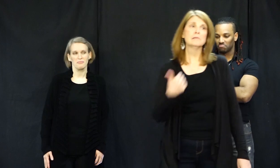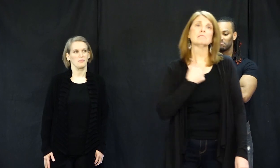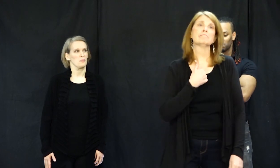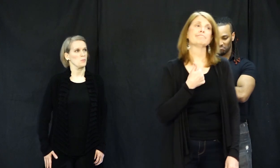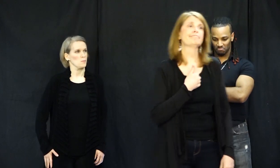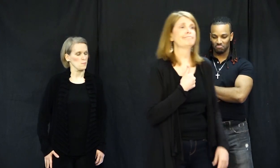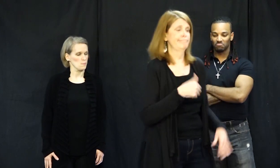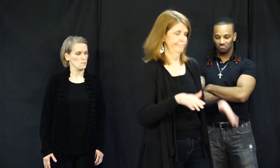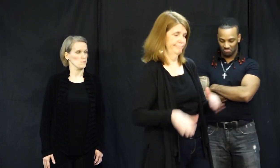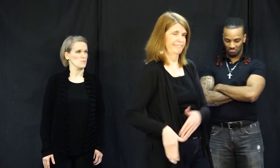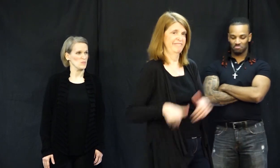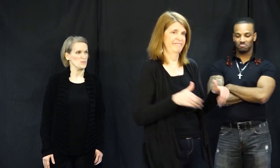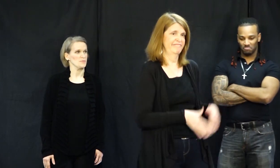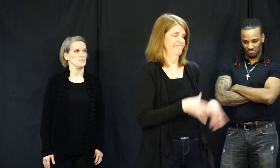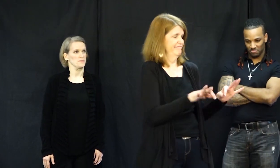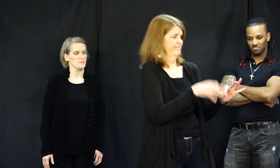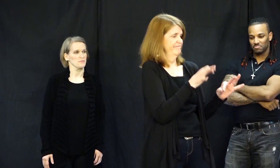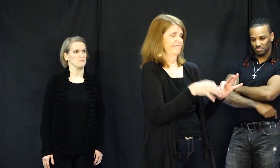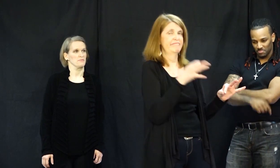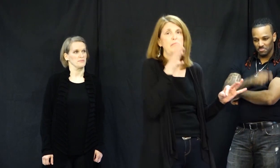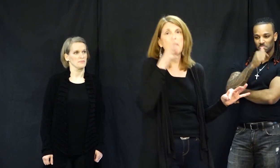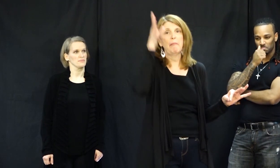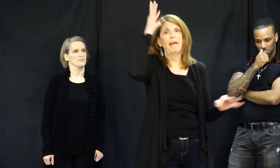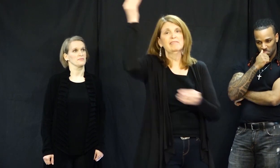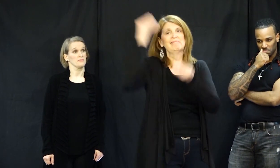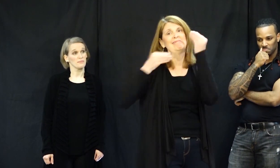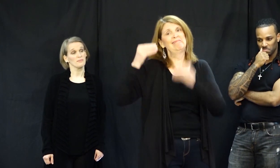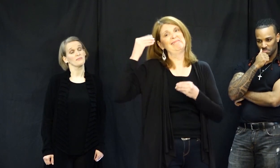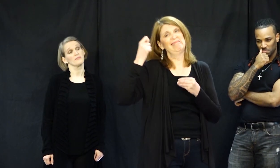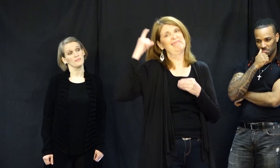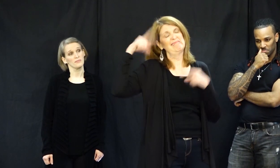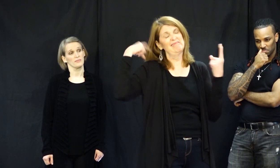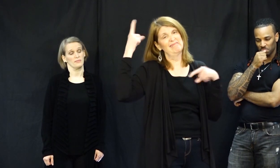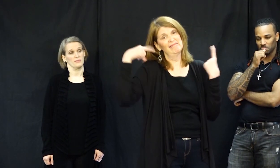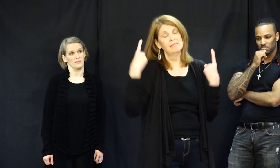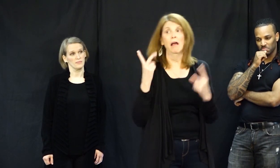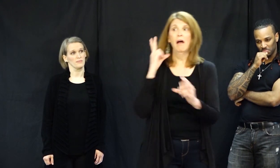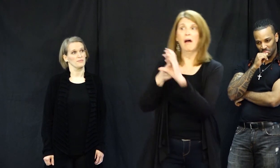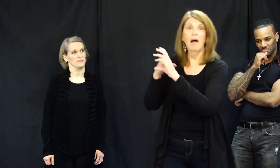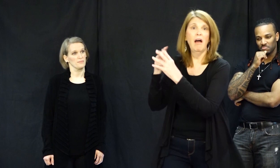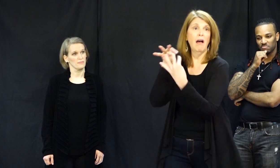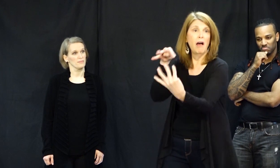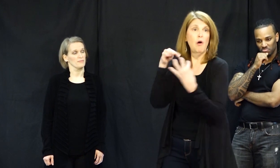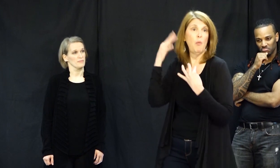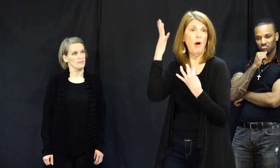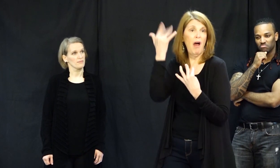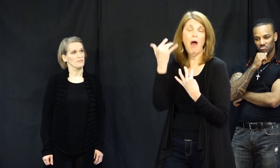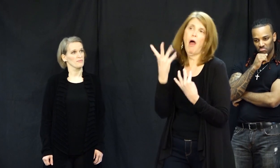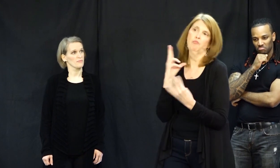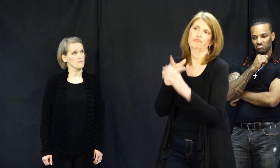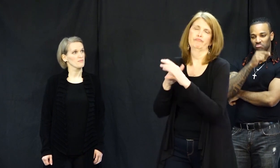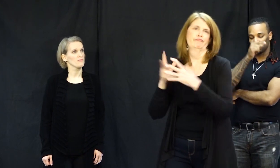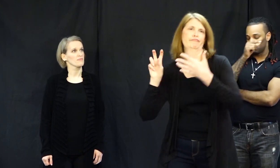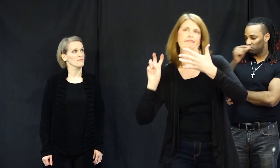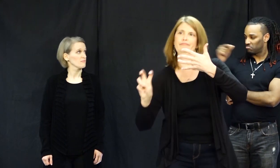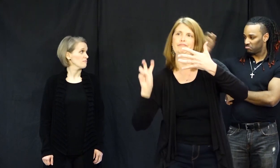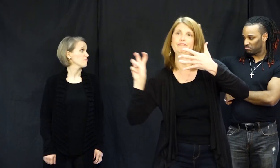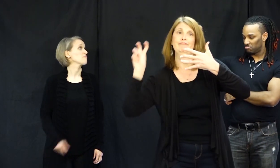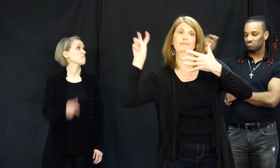and I got y'all knuckleheads and local parentis. I'm joining the rebellion, cause I know it's my chance to socially advance. Instead of sewing some pants, I'm